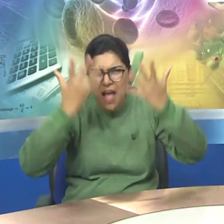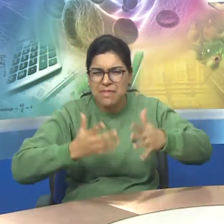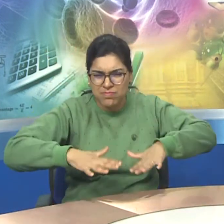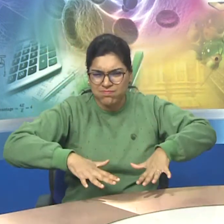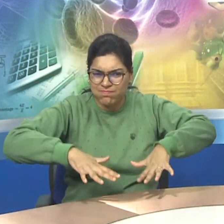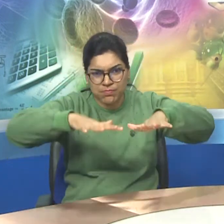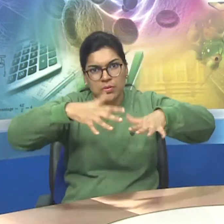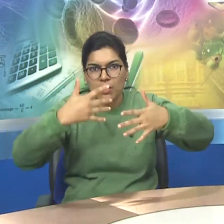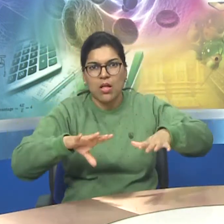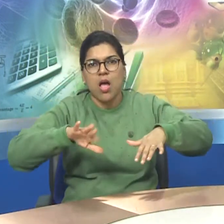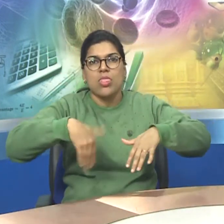yesterday.